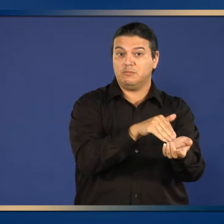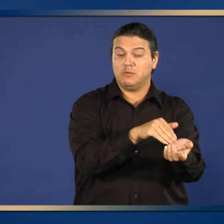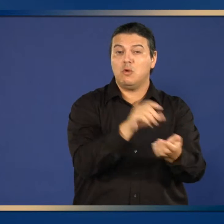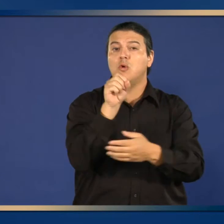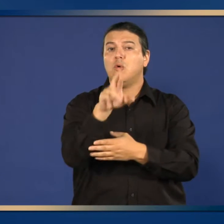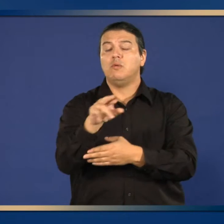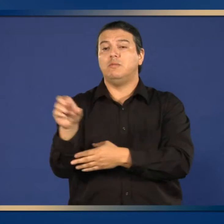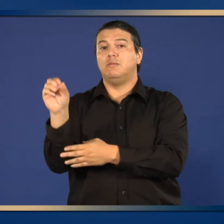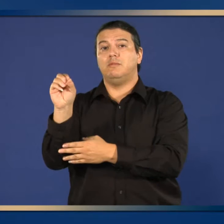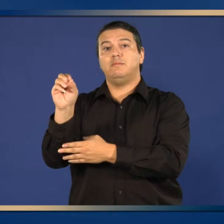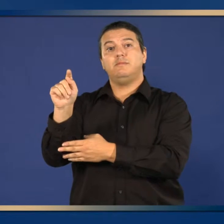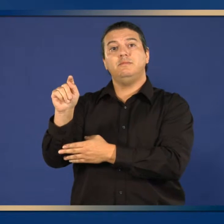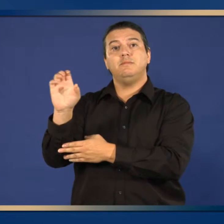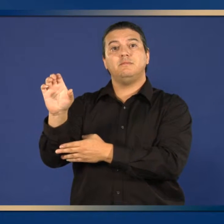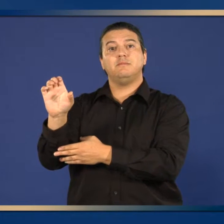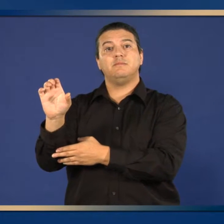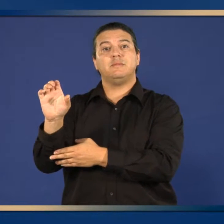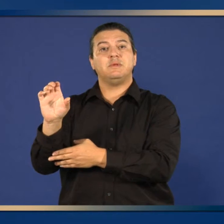over-the-counter,